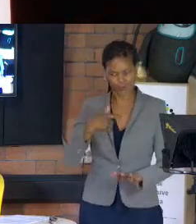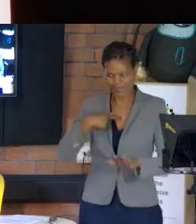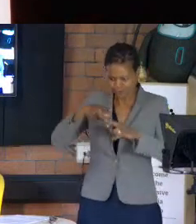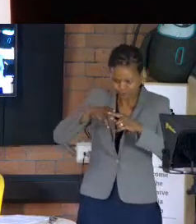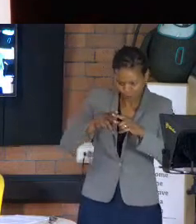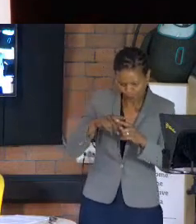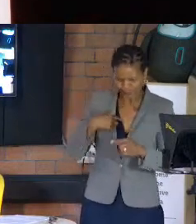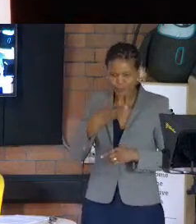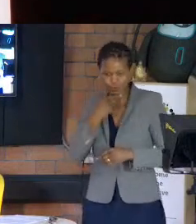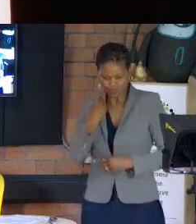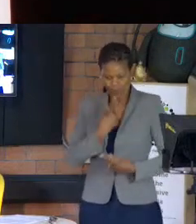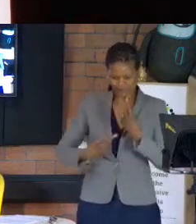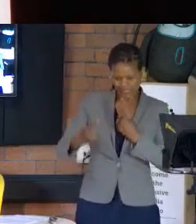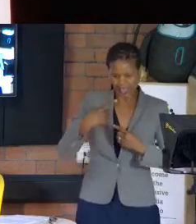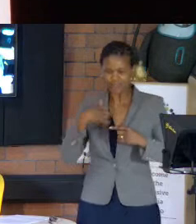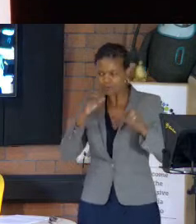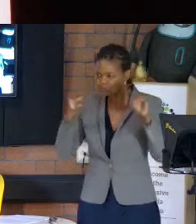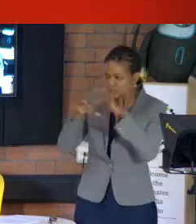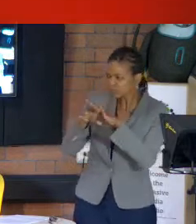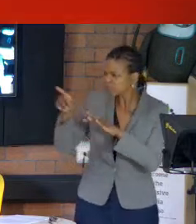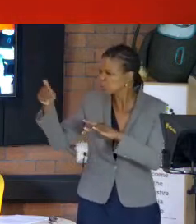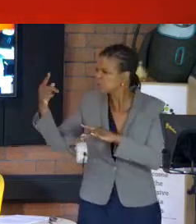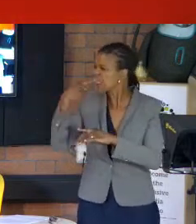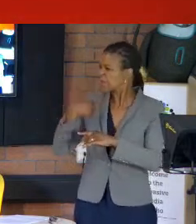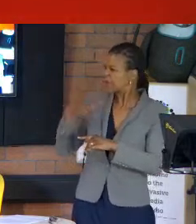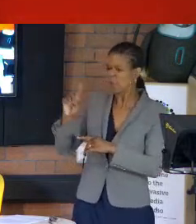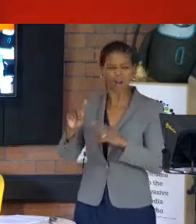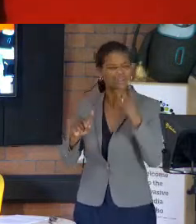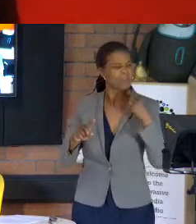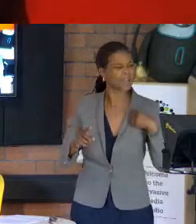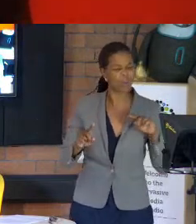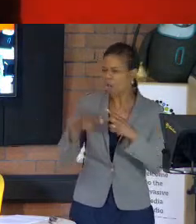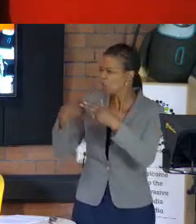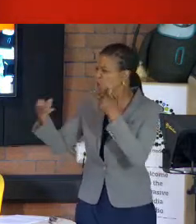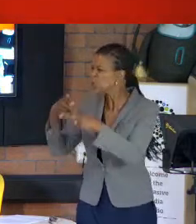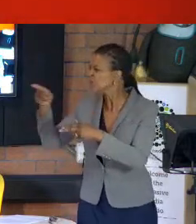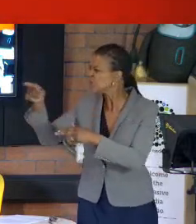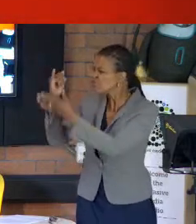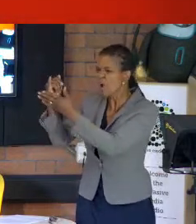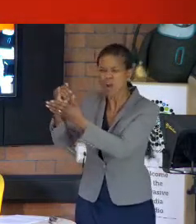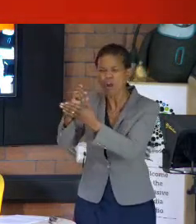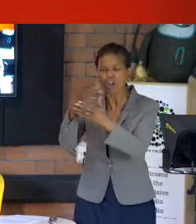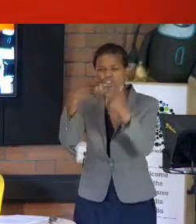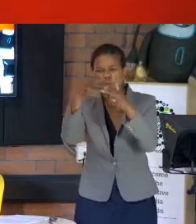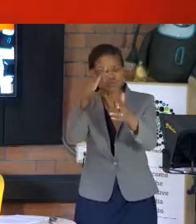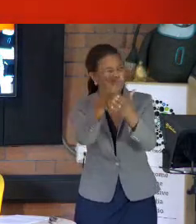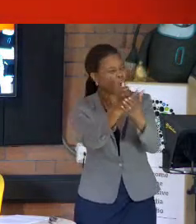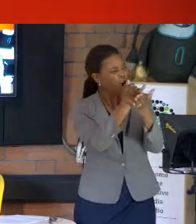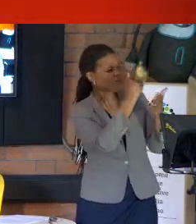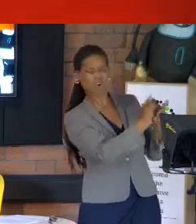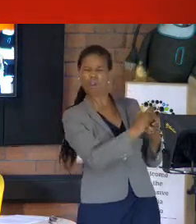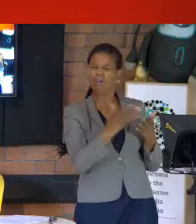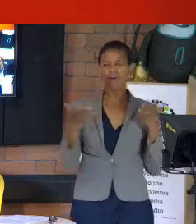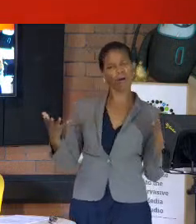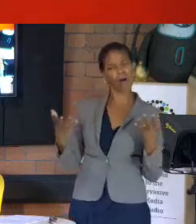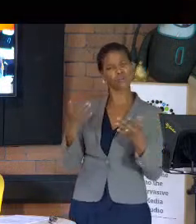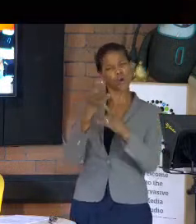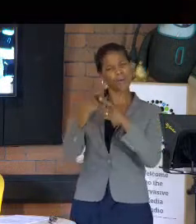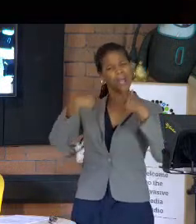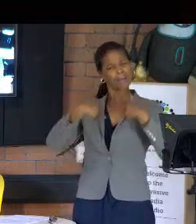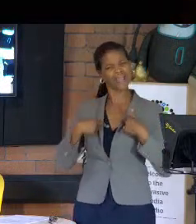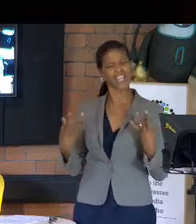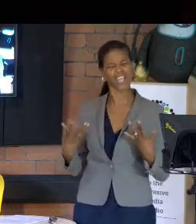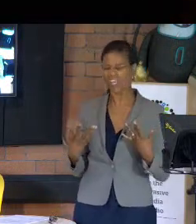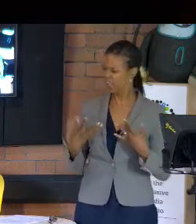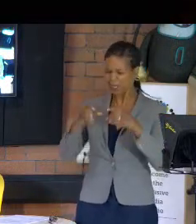to distract and confuse people's opinions on the news through pure distorted views. To push through the media to create hysteria.